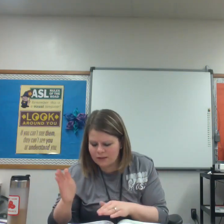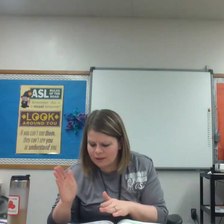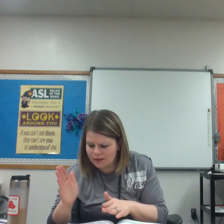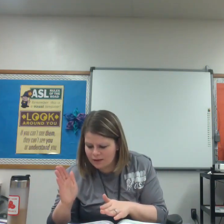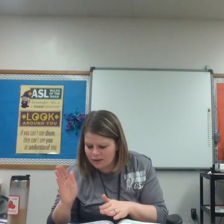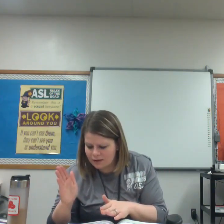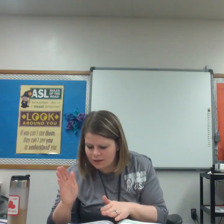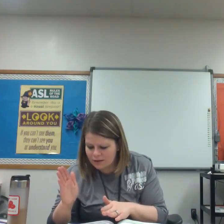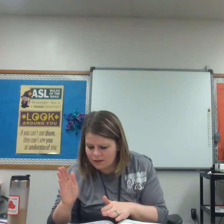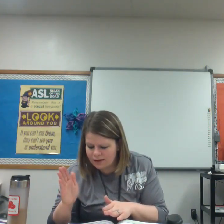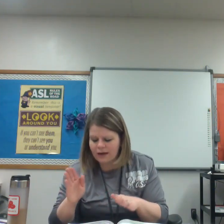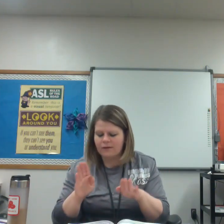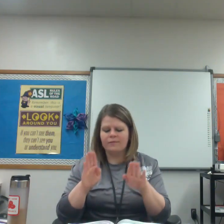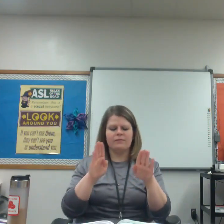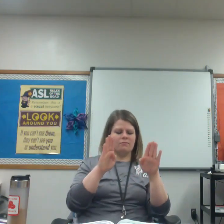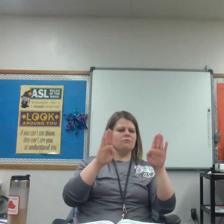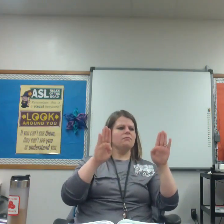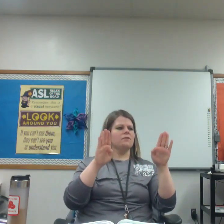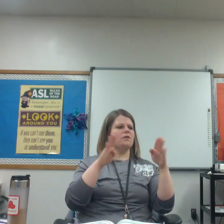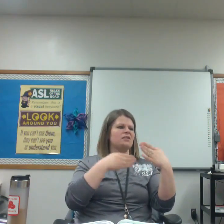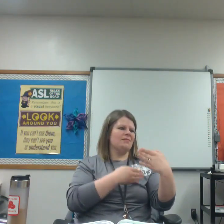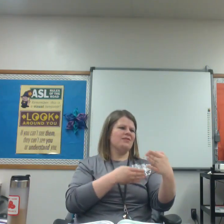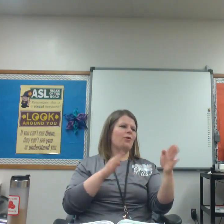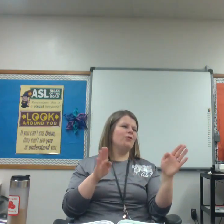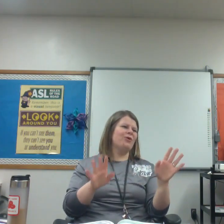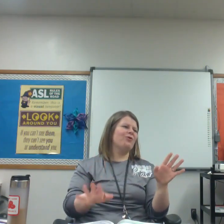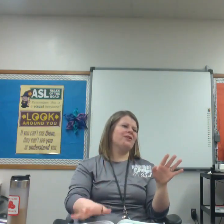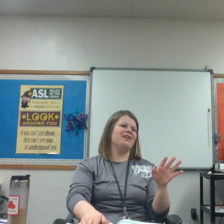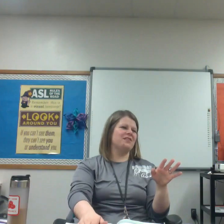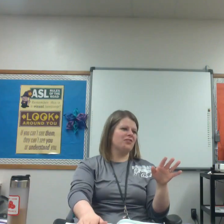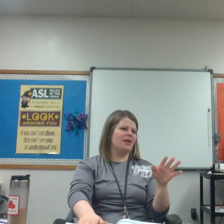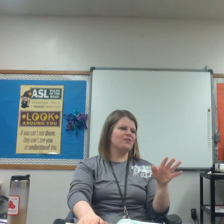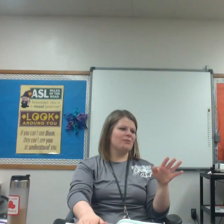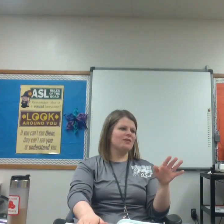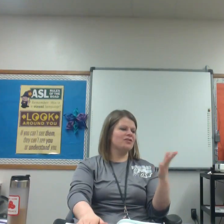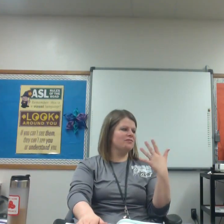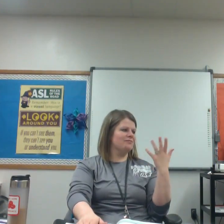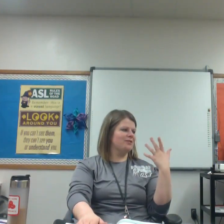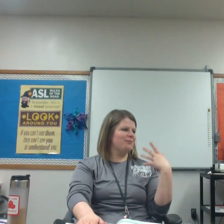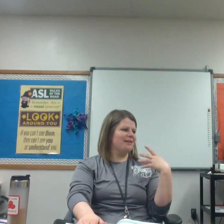minute here. Yeah. So it's, I mean, don't look into the drawing so much. Just look at me.